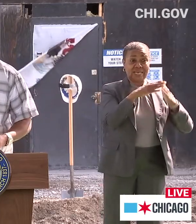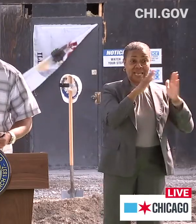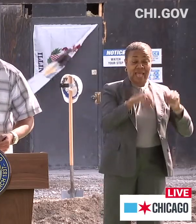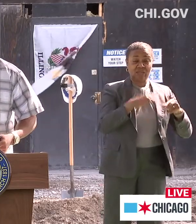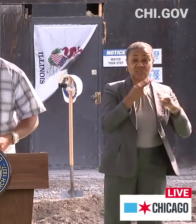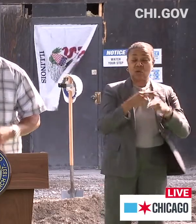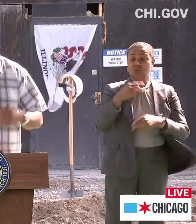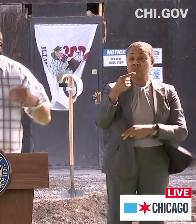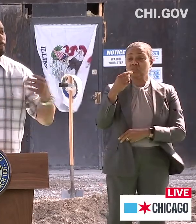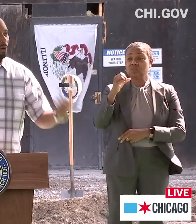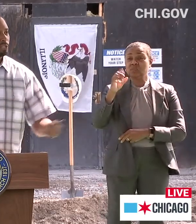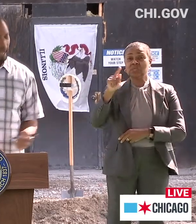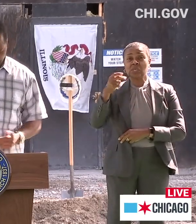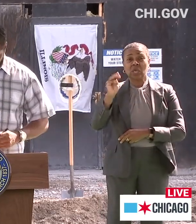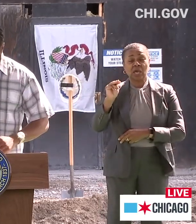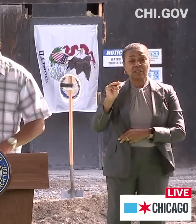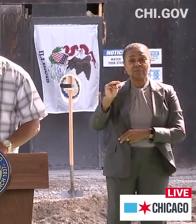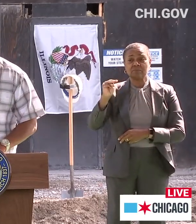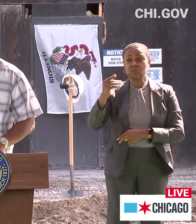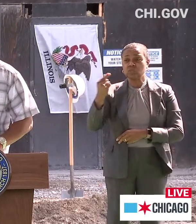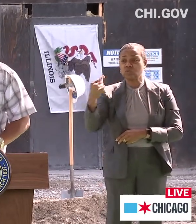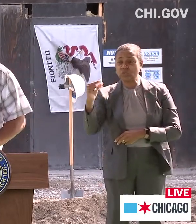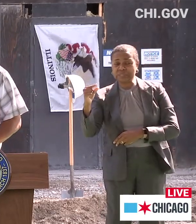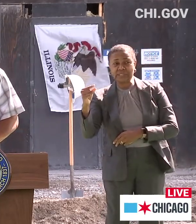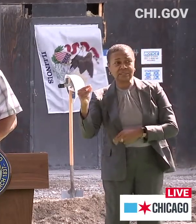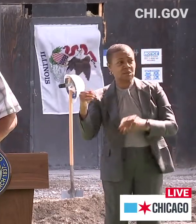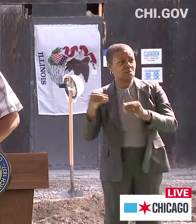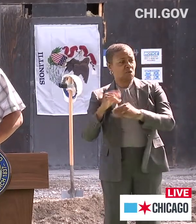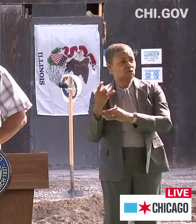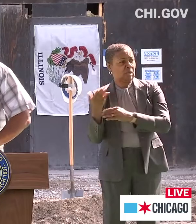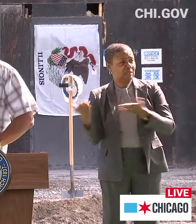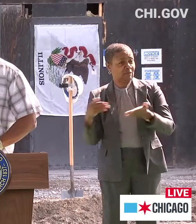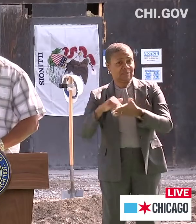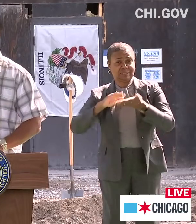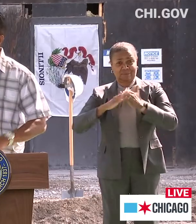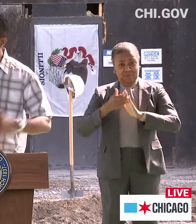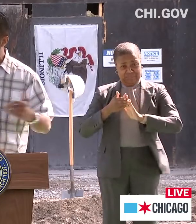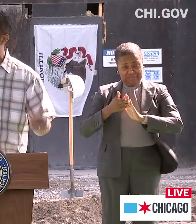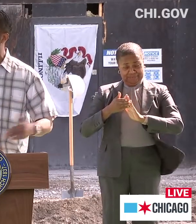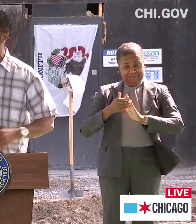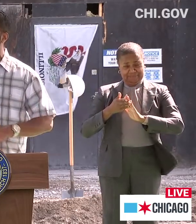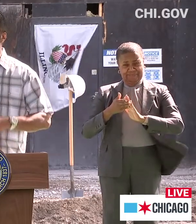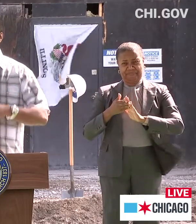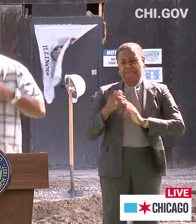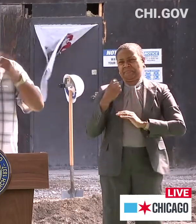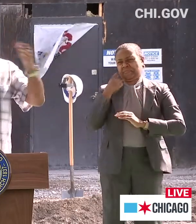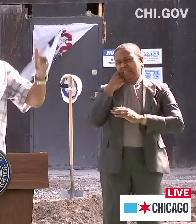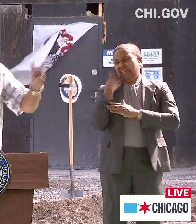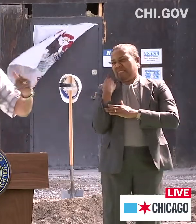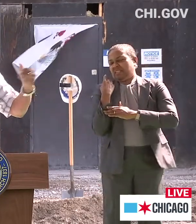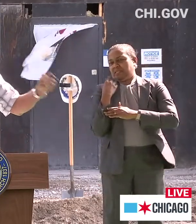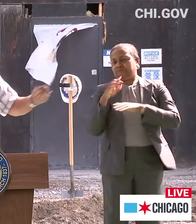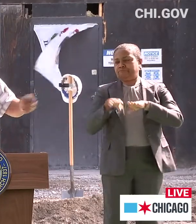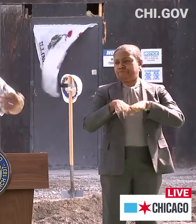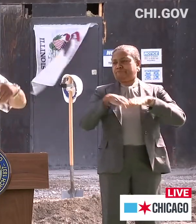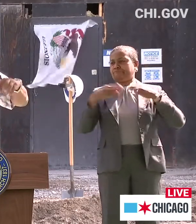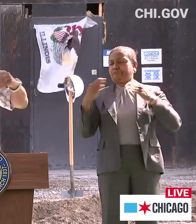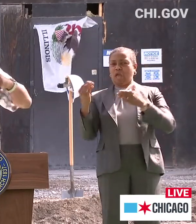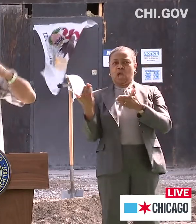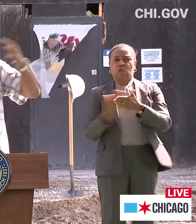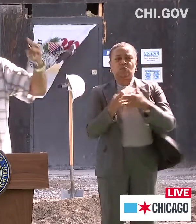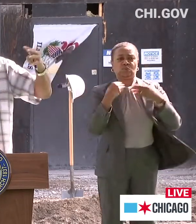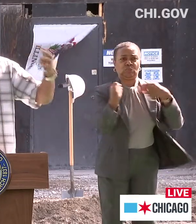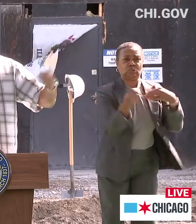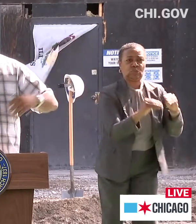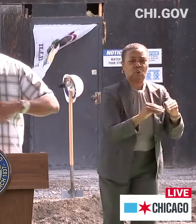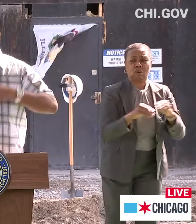Greens, creating more jobs in the community. And then just last year, we opened up another Gotham Greens because they